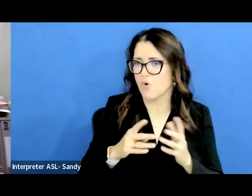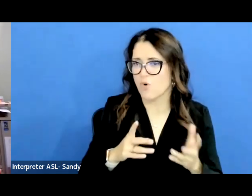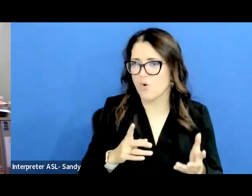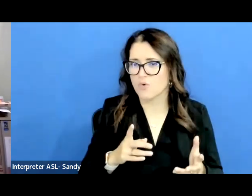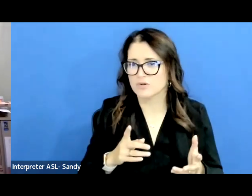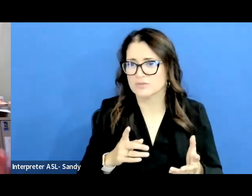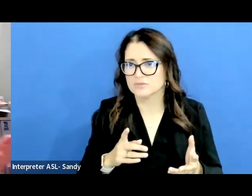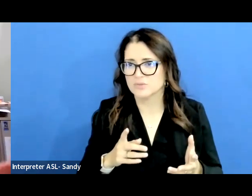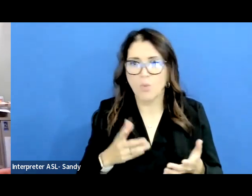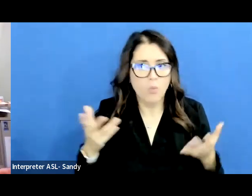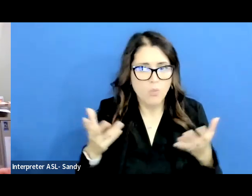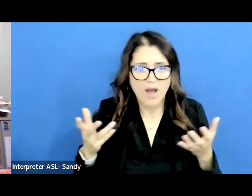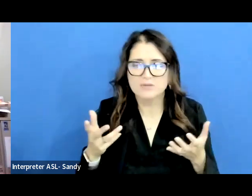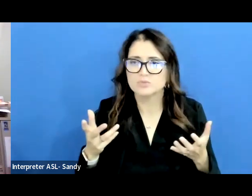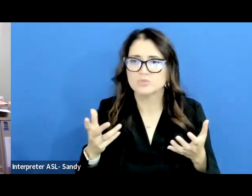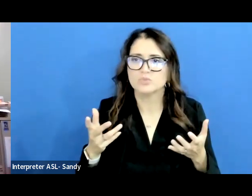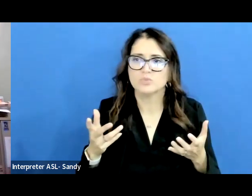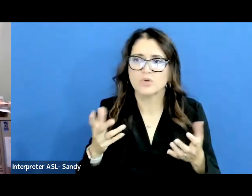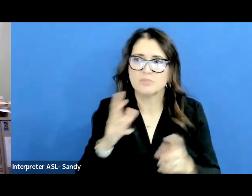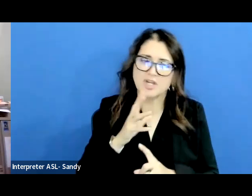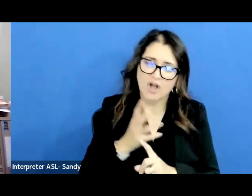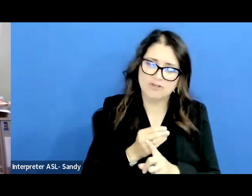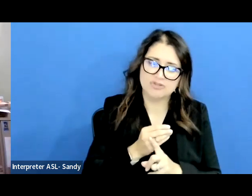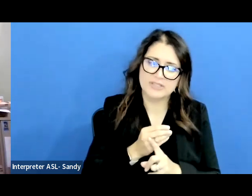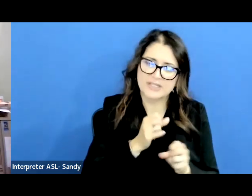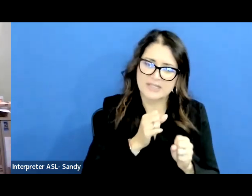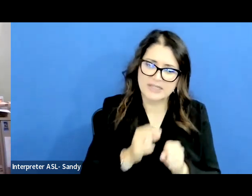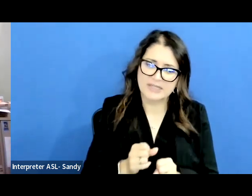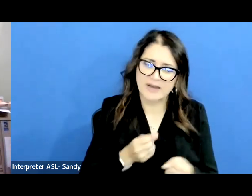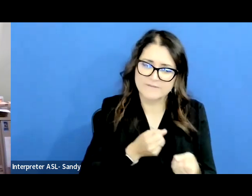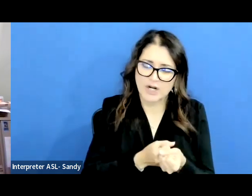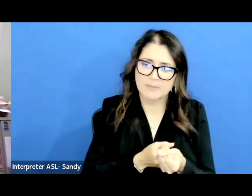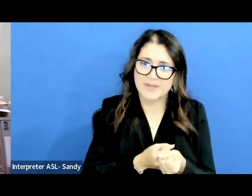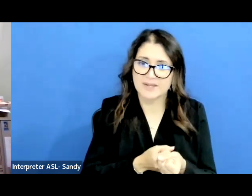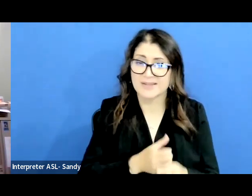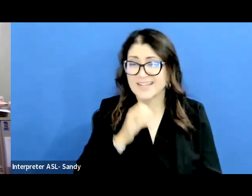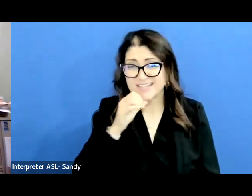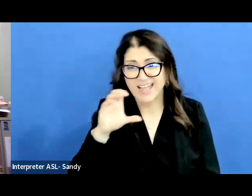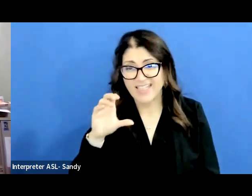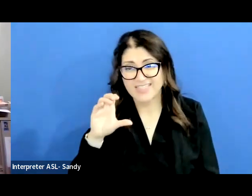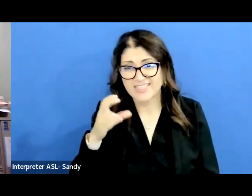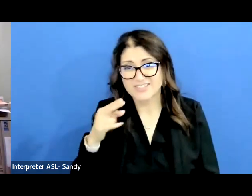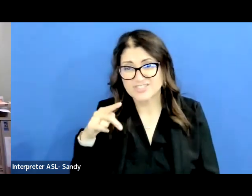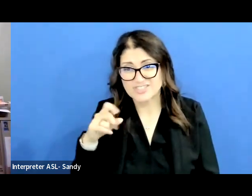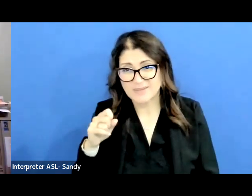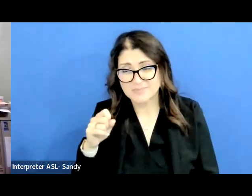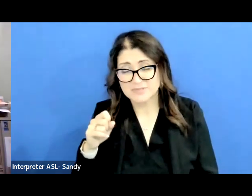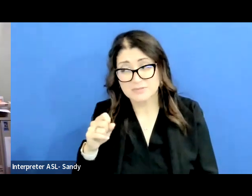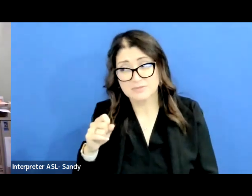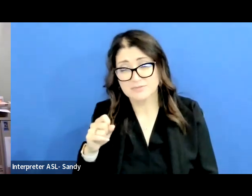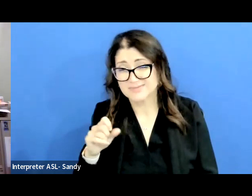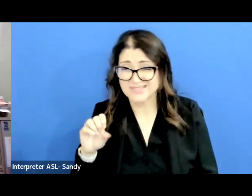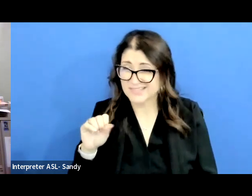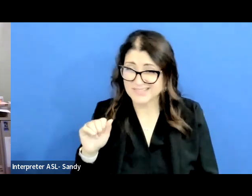be culturally affirming. It wasn't the chips. The salsa probably was not a hit, but it went deeper than